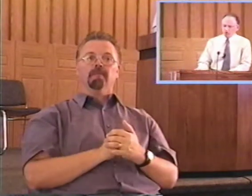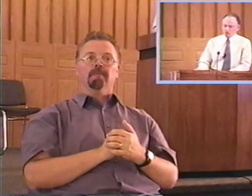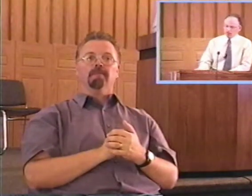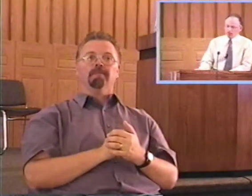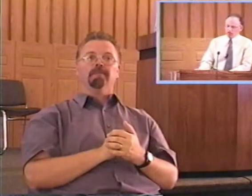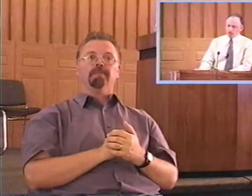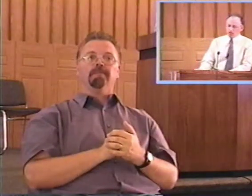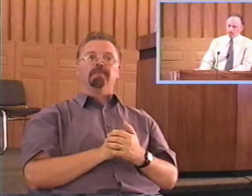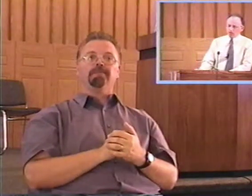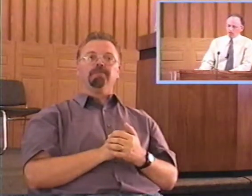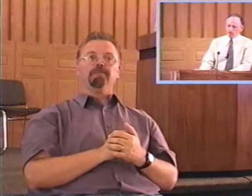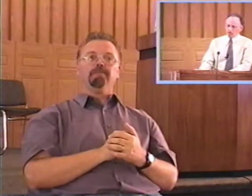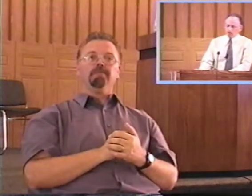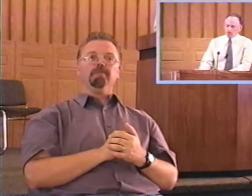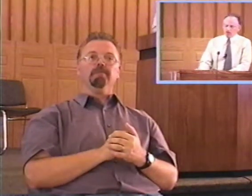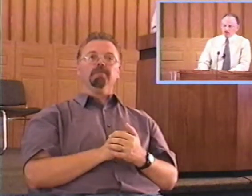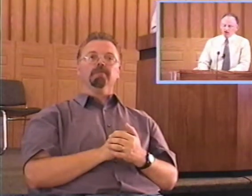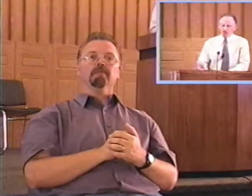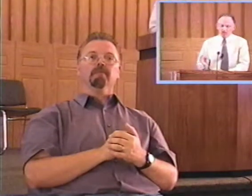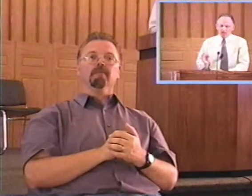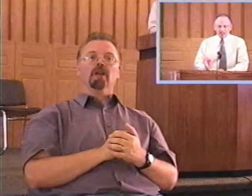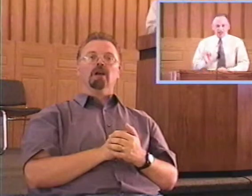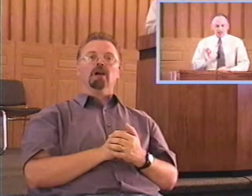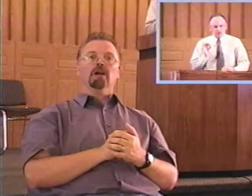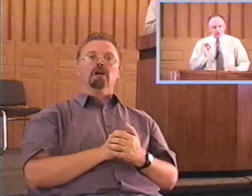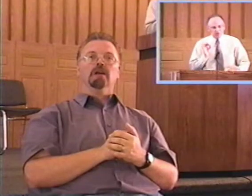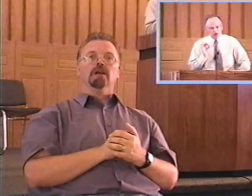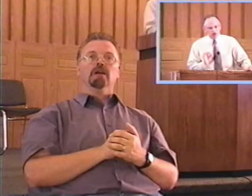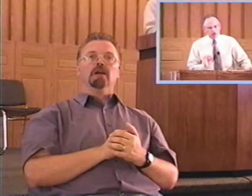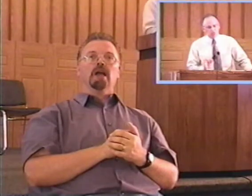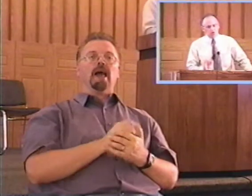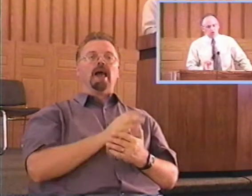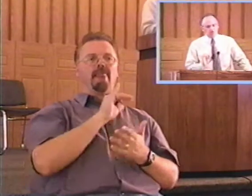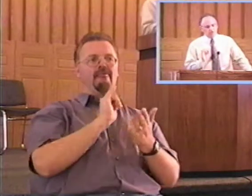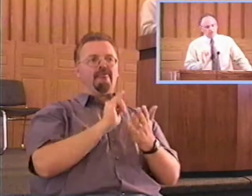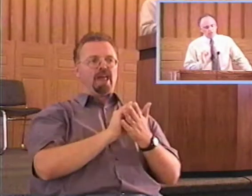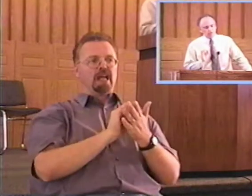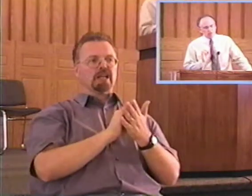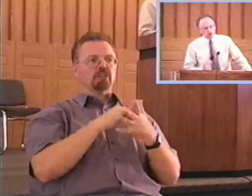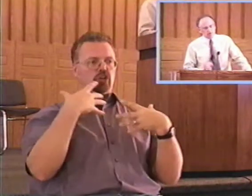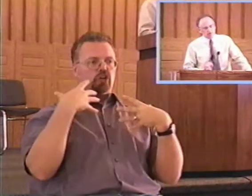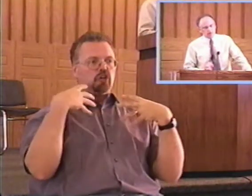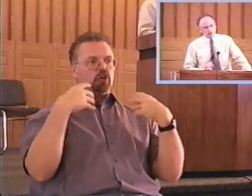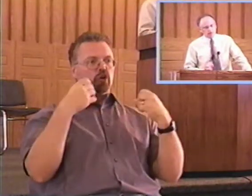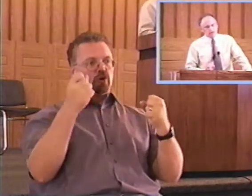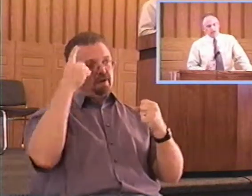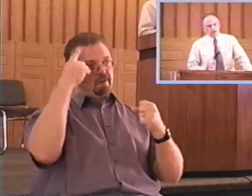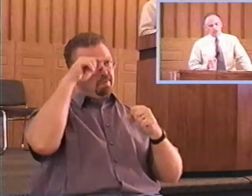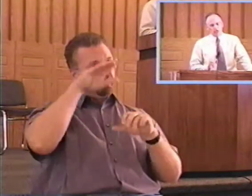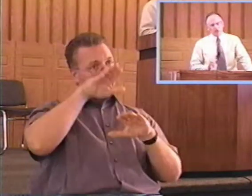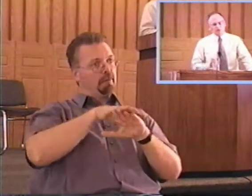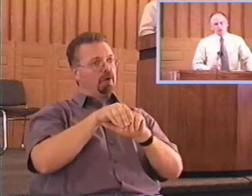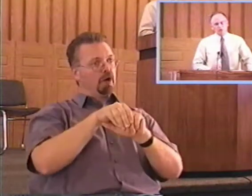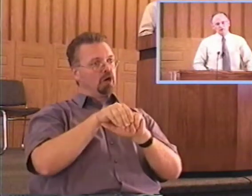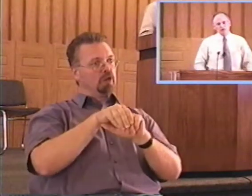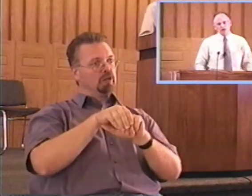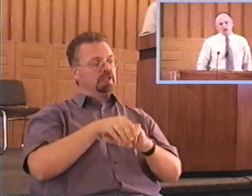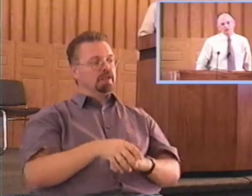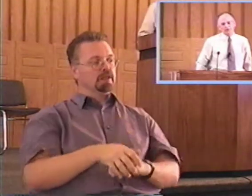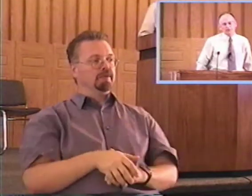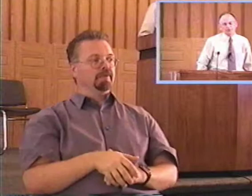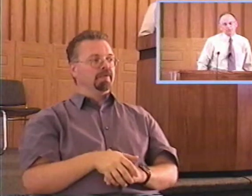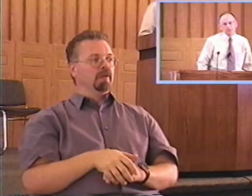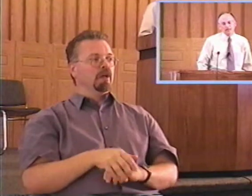it fears man. And that is the cure for hypocrisy. Look at